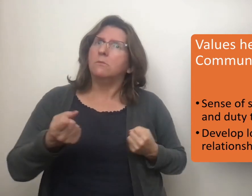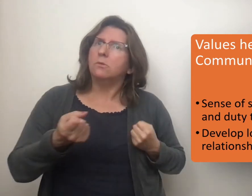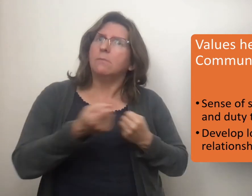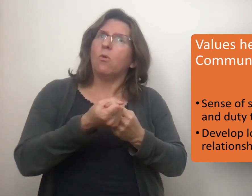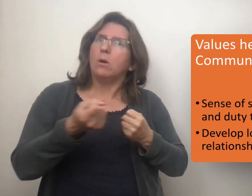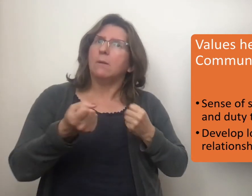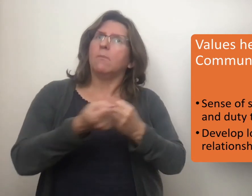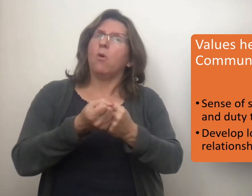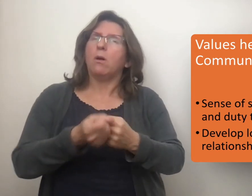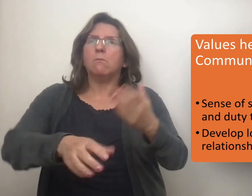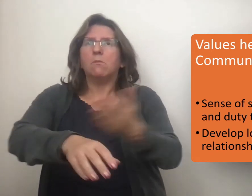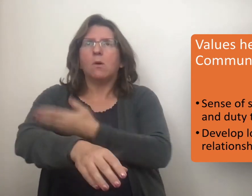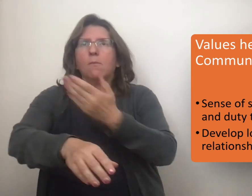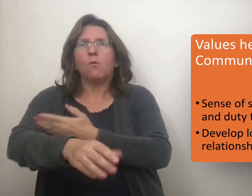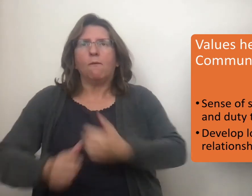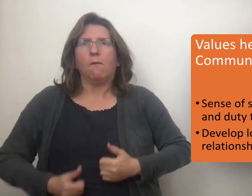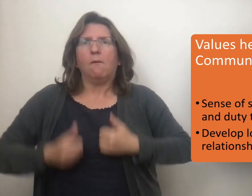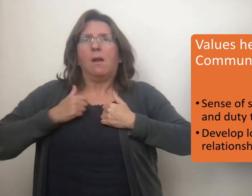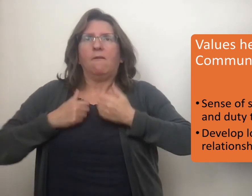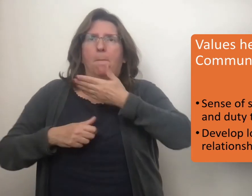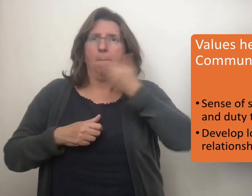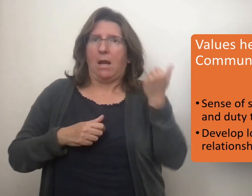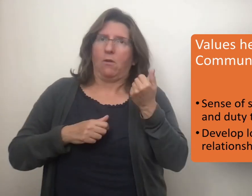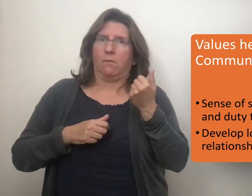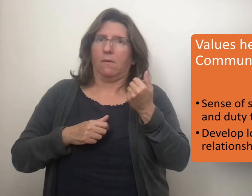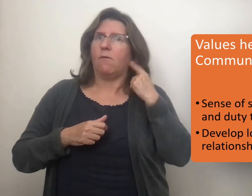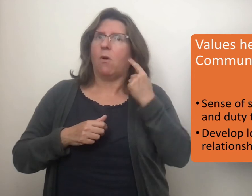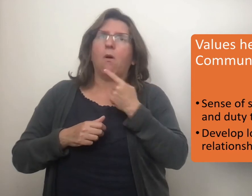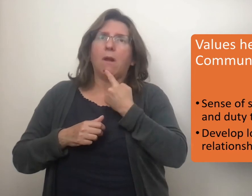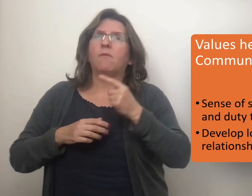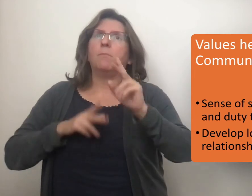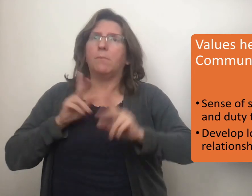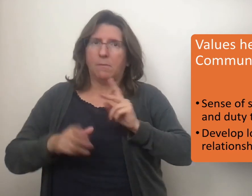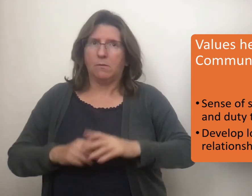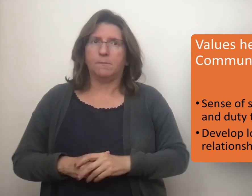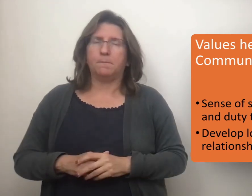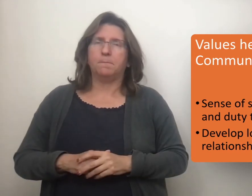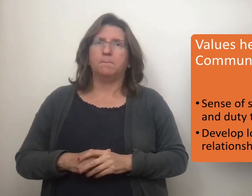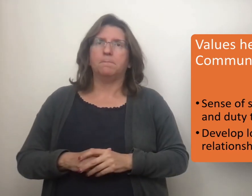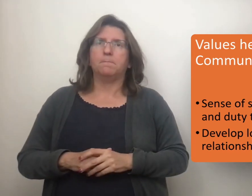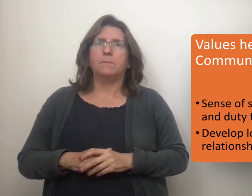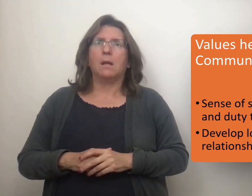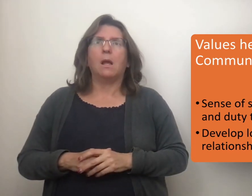expectation that you will contribute. There is a sense of social obligation and duty to the